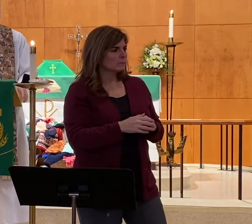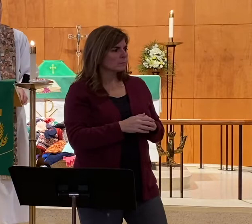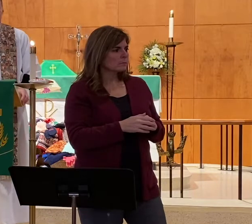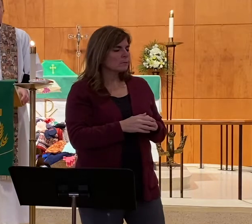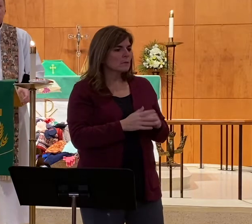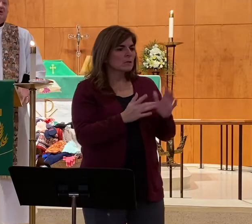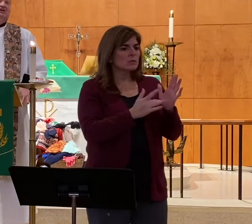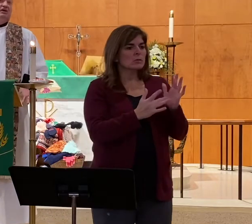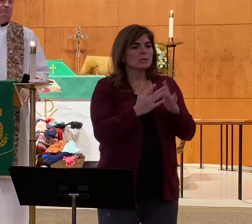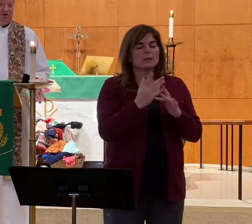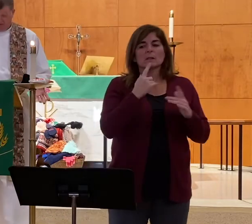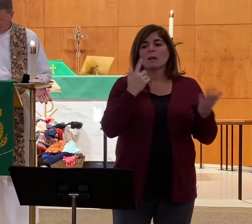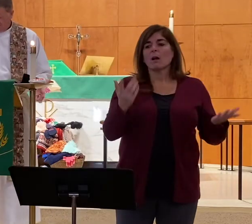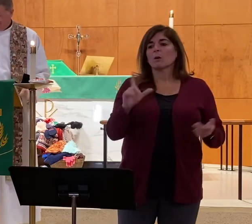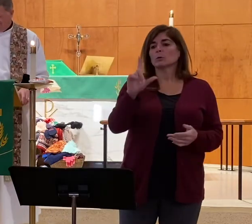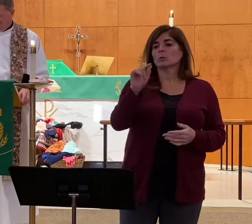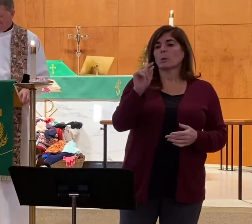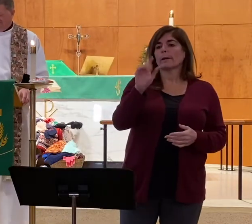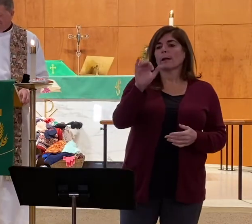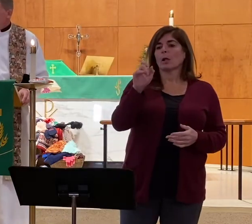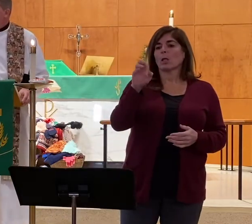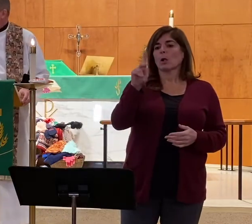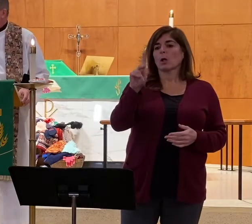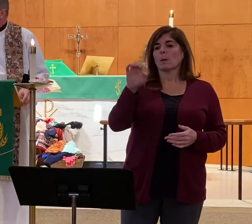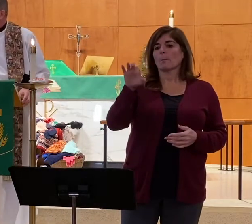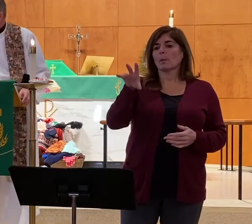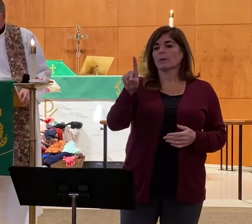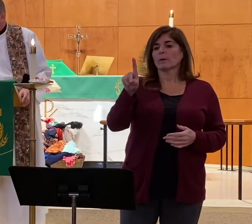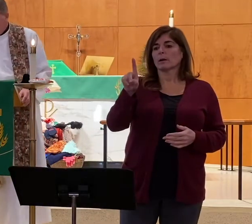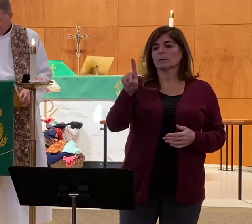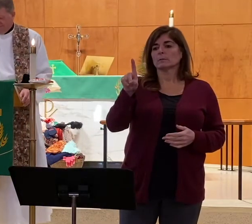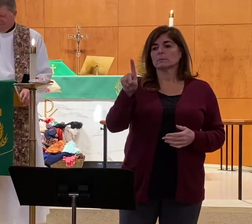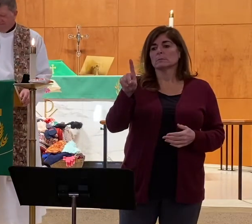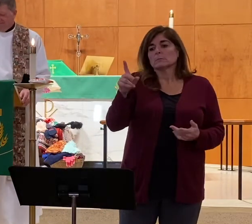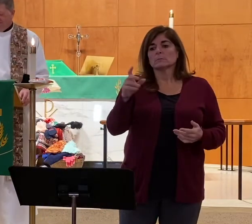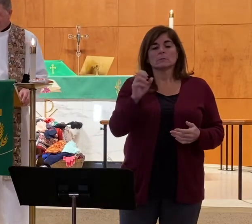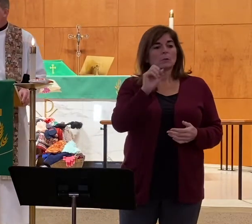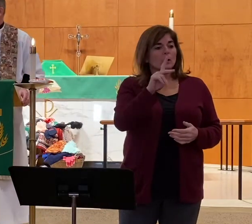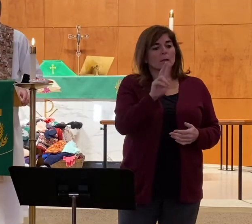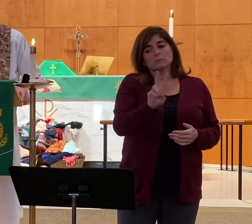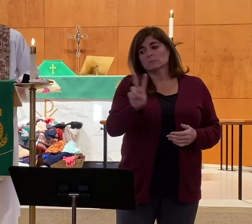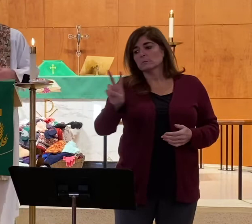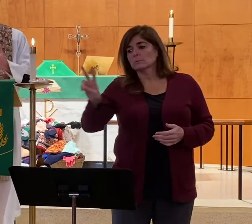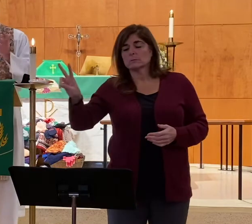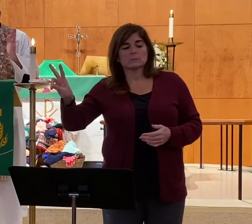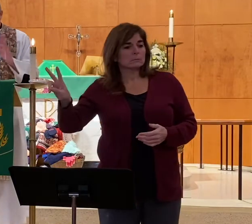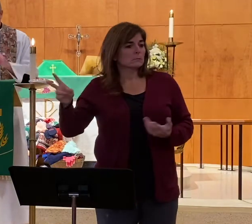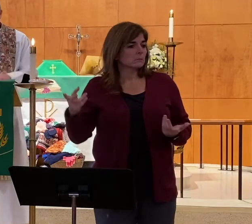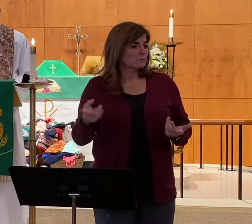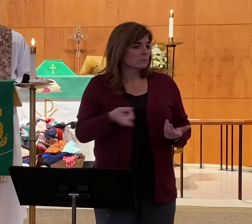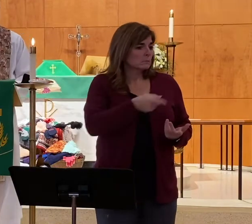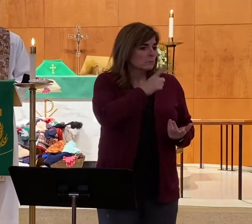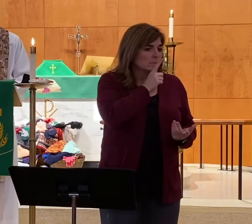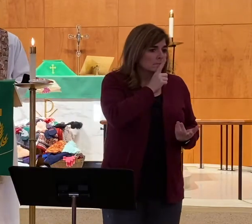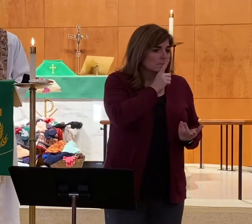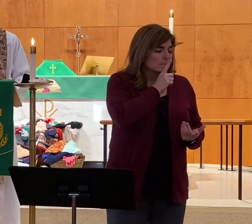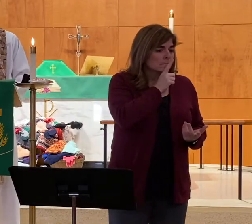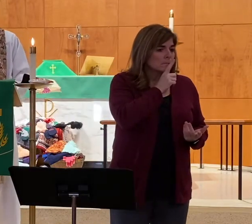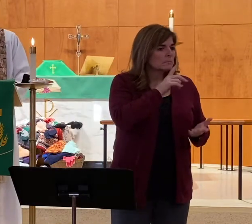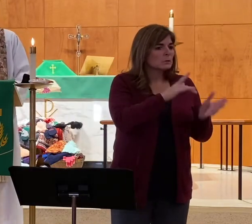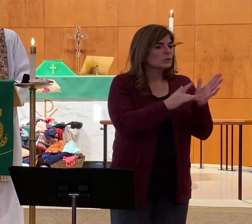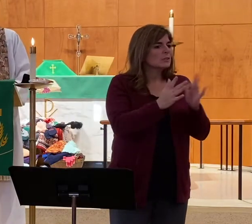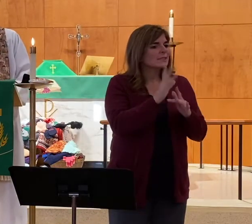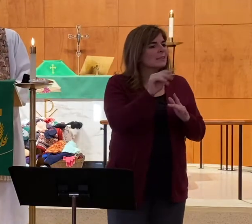just said 20 Clark Boulevard, and that would have answered their question. And then they could have just walked away and left them standing